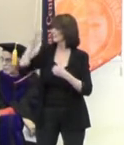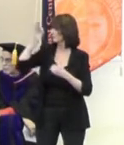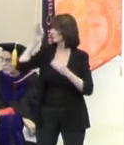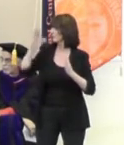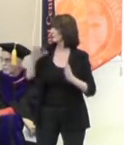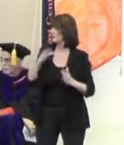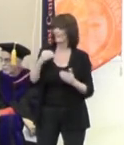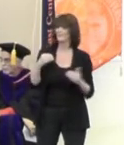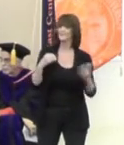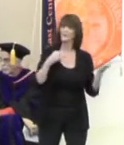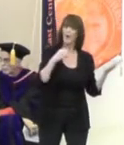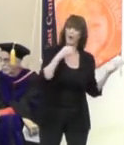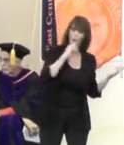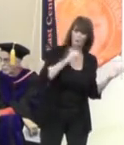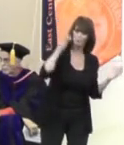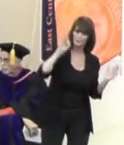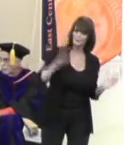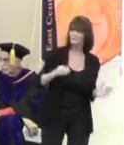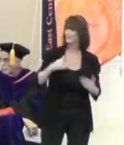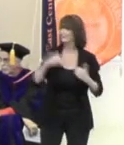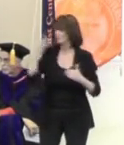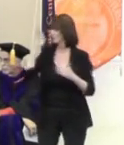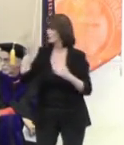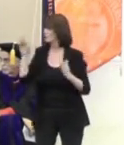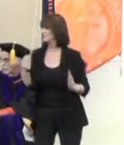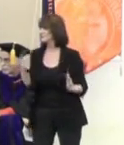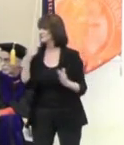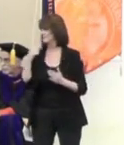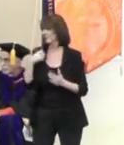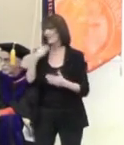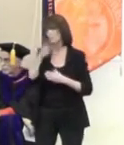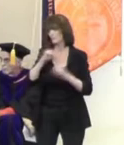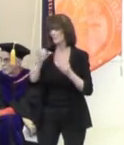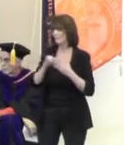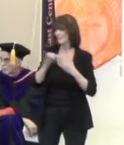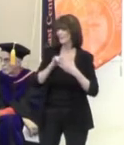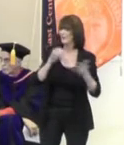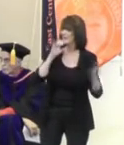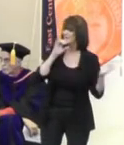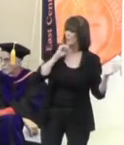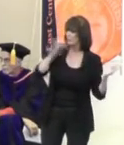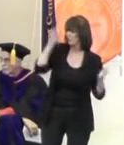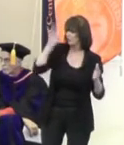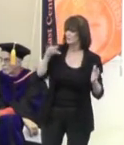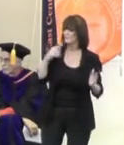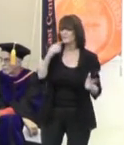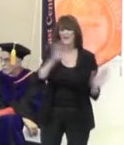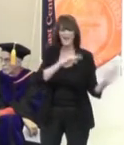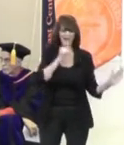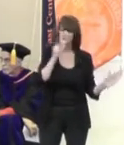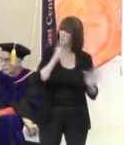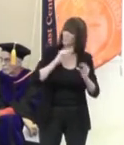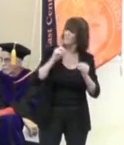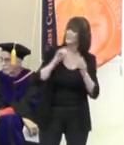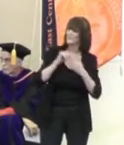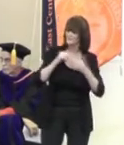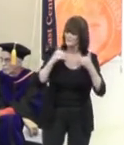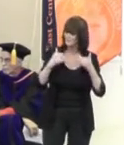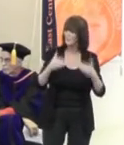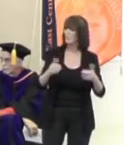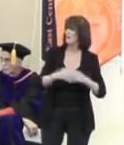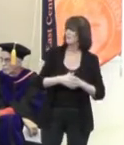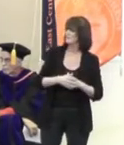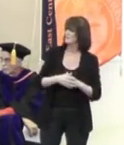preacher. And the young preacher says, oh, I'm worried about this. He said, oh, don't worry about it. So I just said, just go ahead and preach.